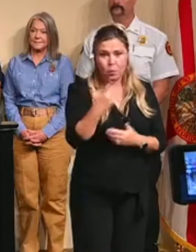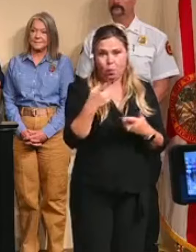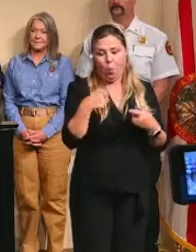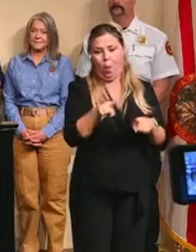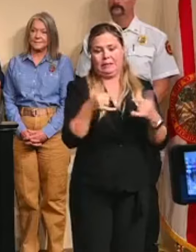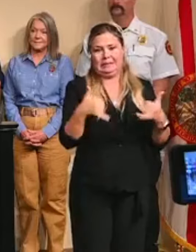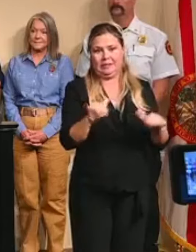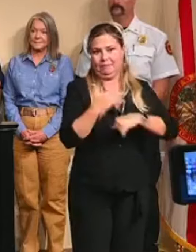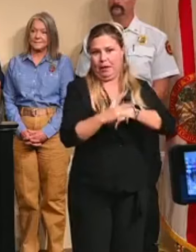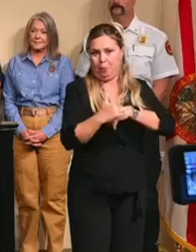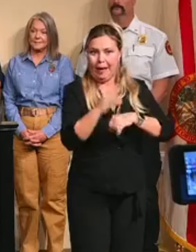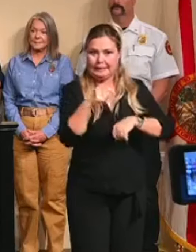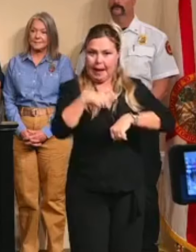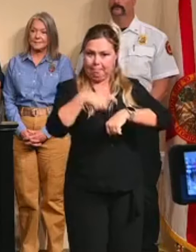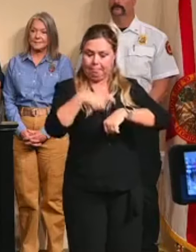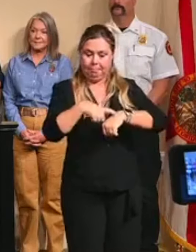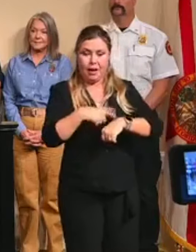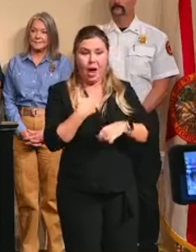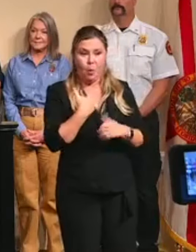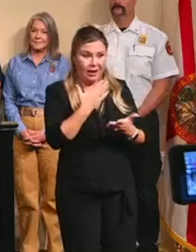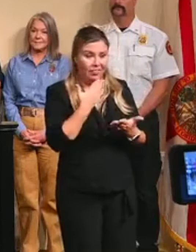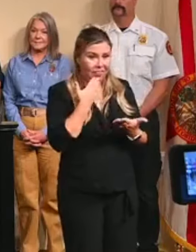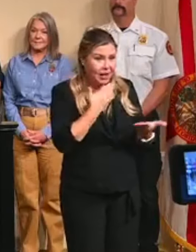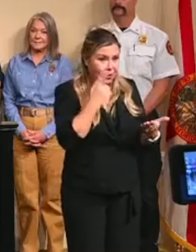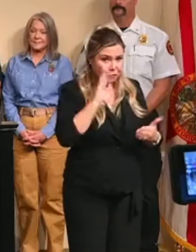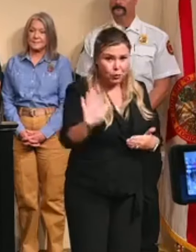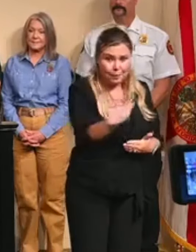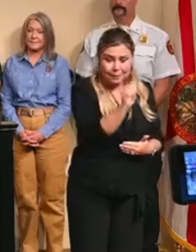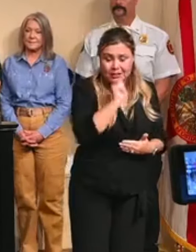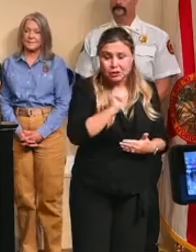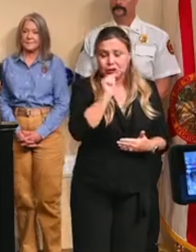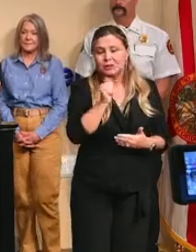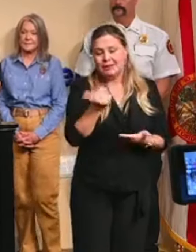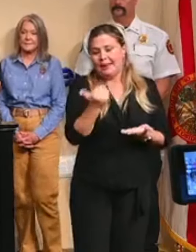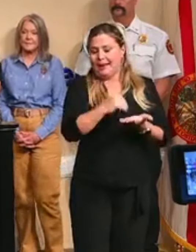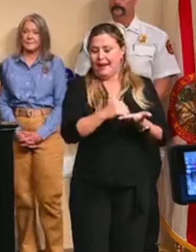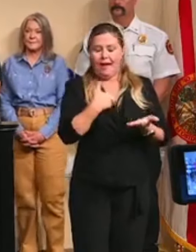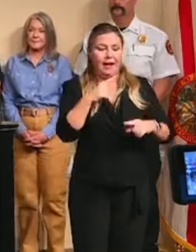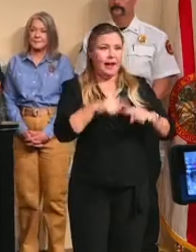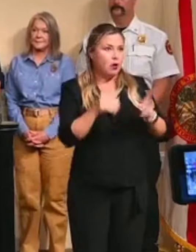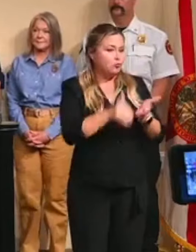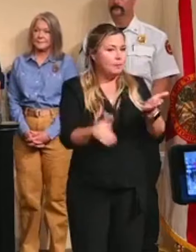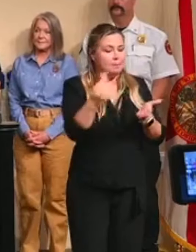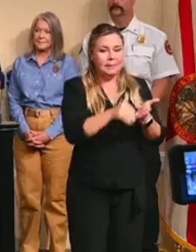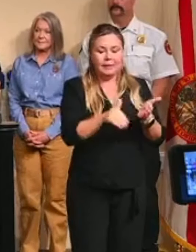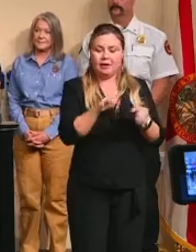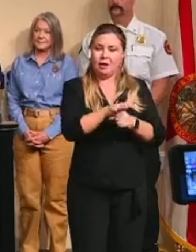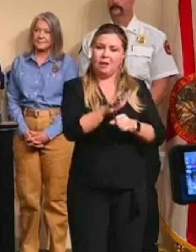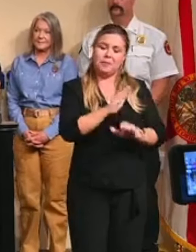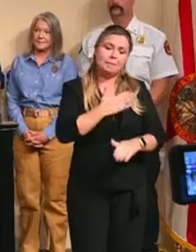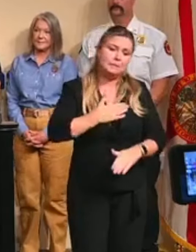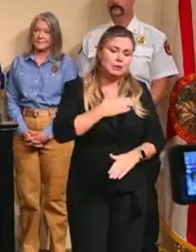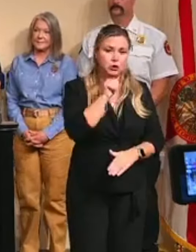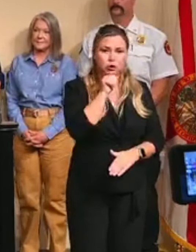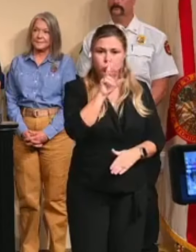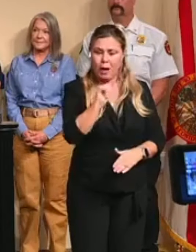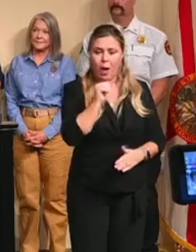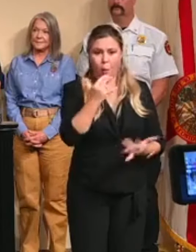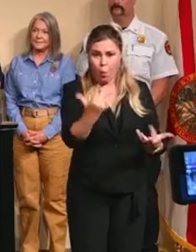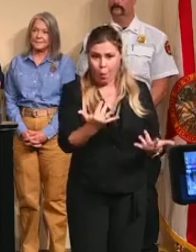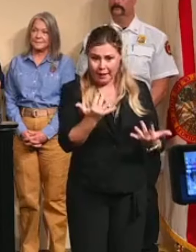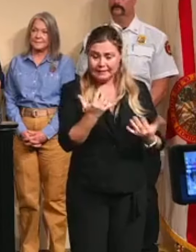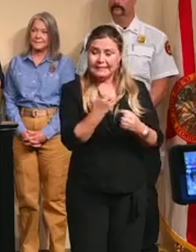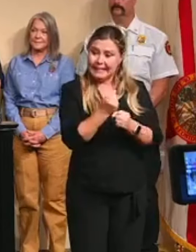time. Next, I wanted to thank you for all of your patience. Again, I cannot repeat this enough. Please do not wait. Take